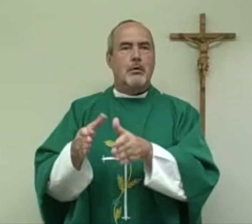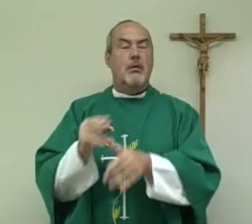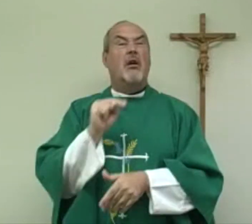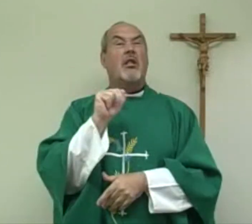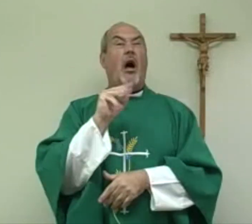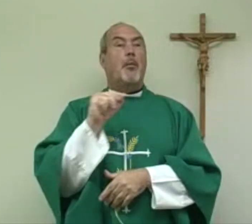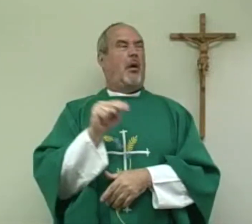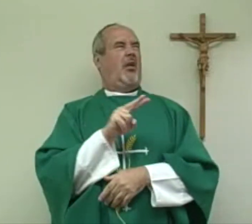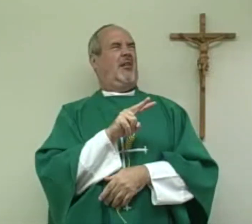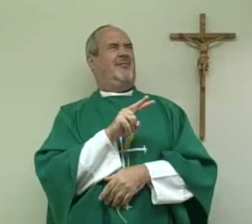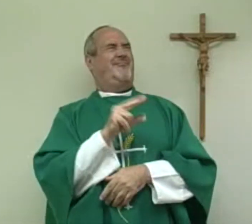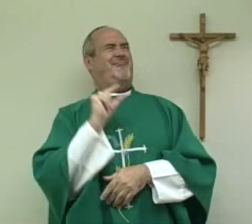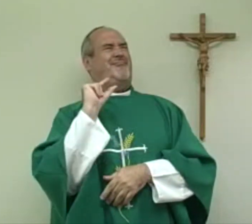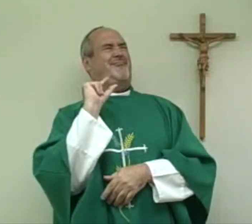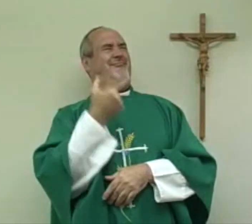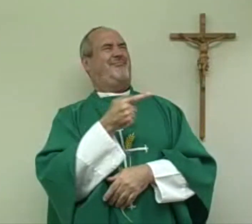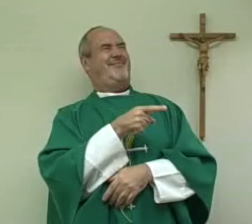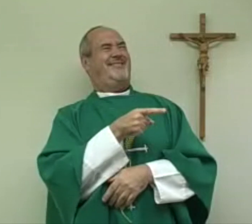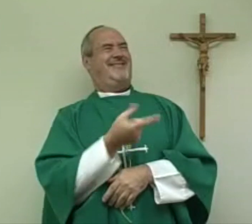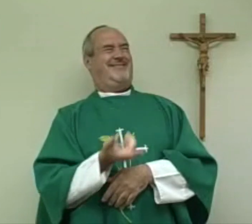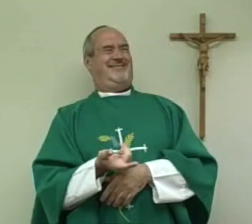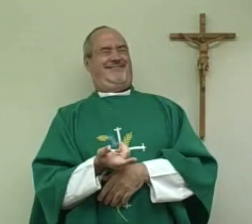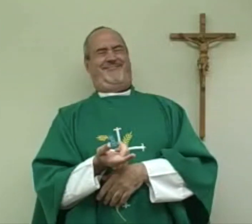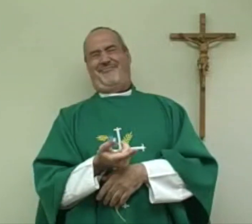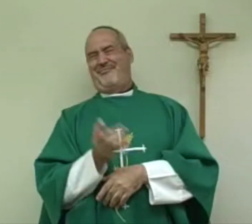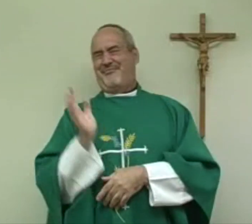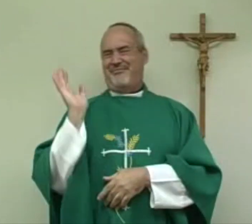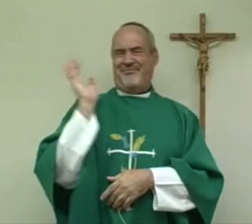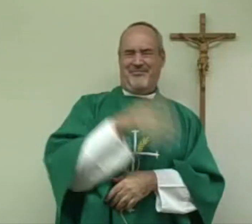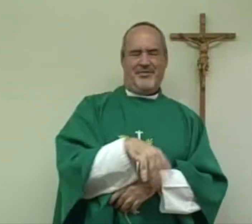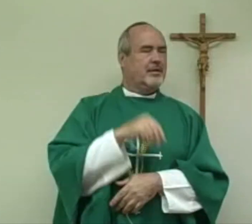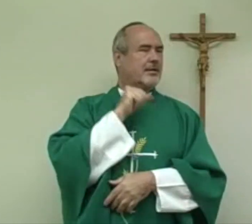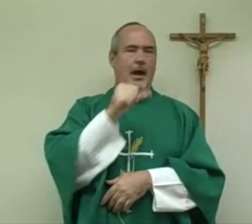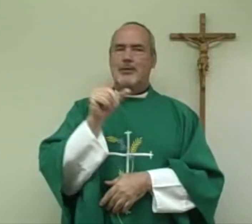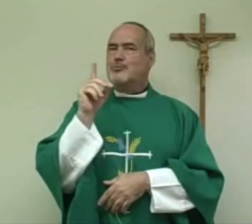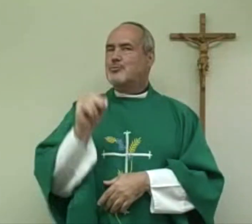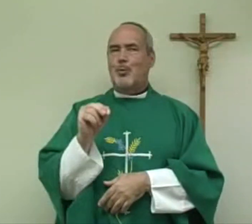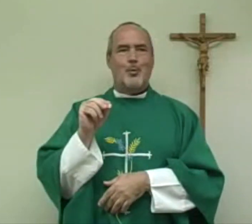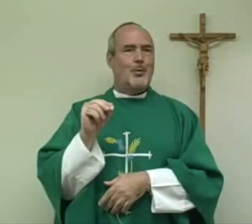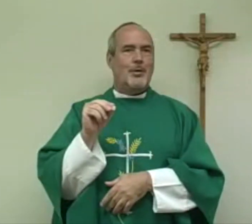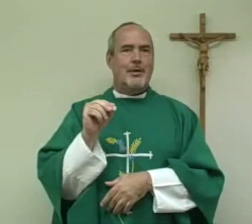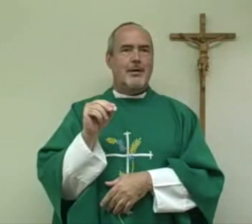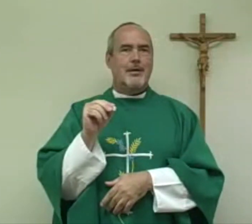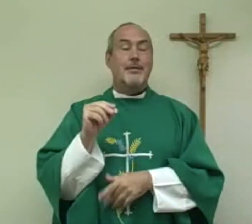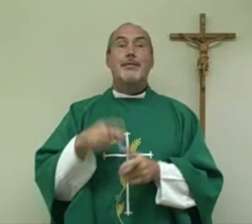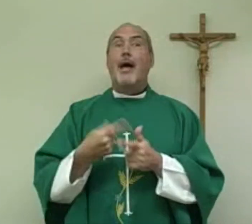yourself 7 times in the river." And of course, Naaman thought the prophet was crazy, and he didn't do